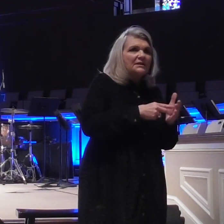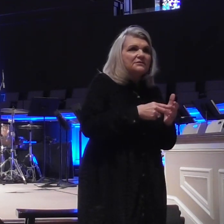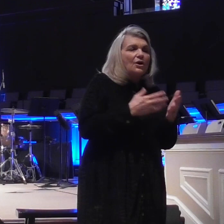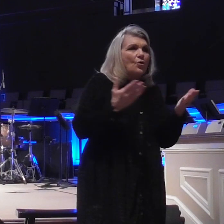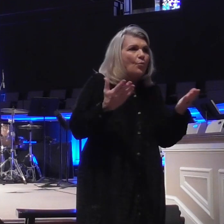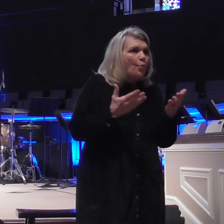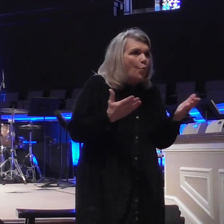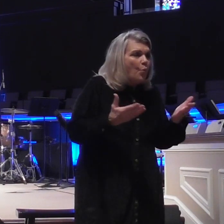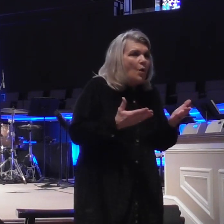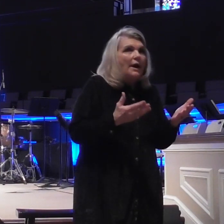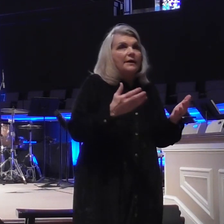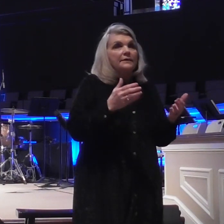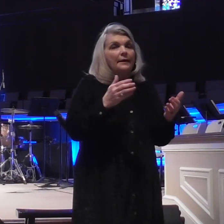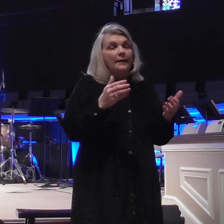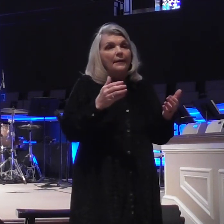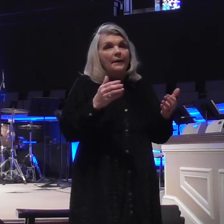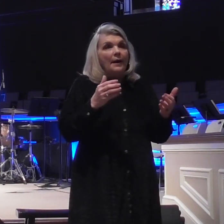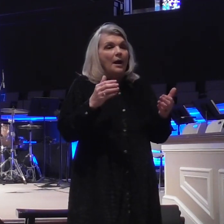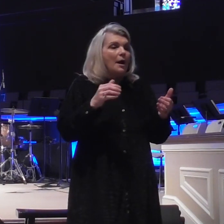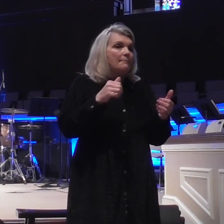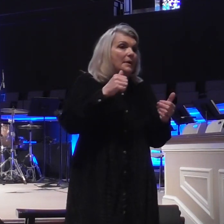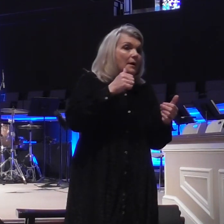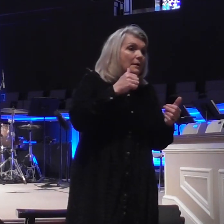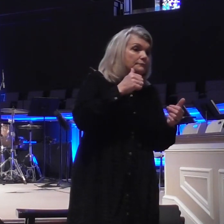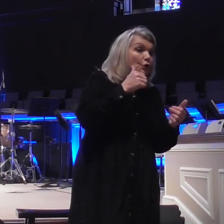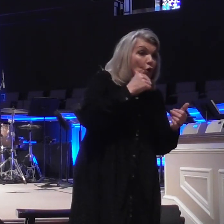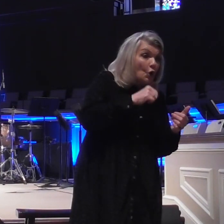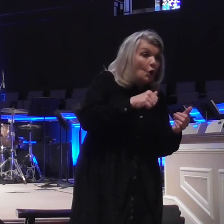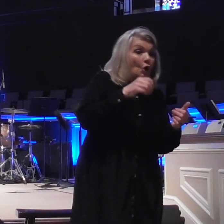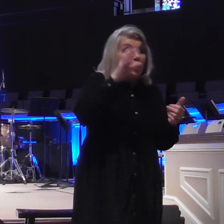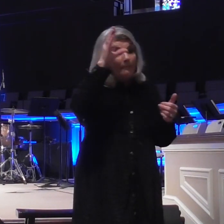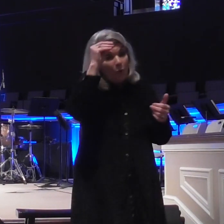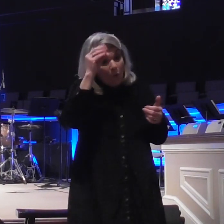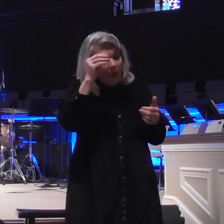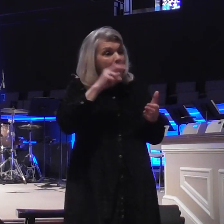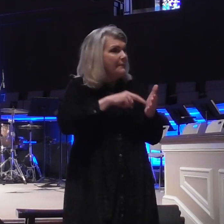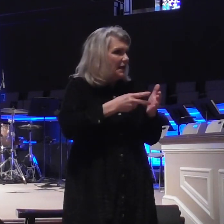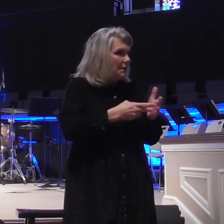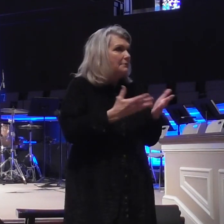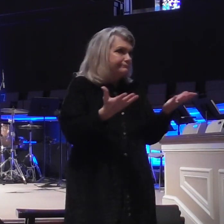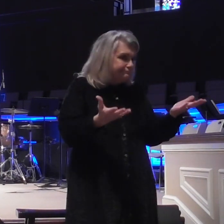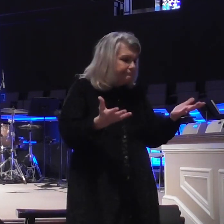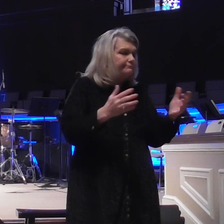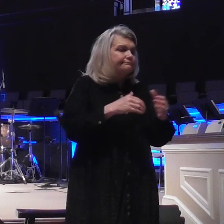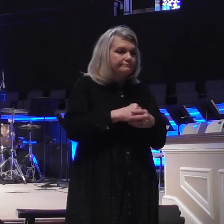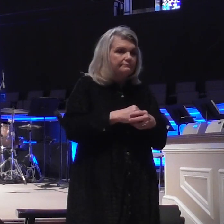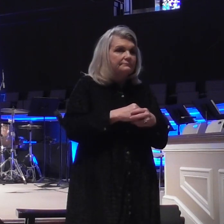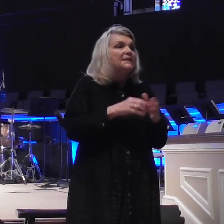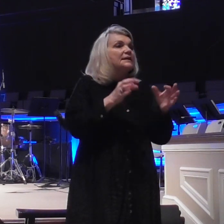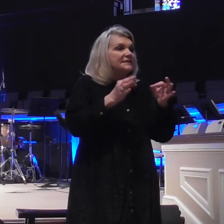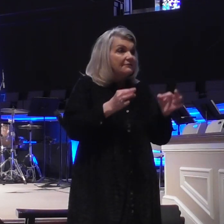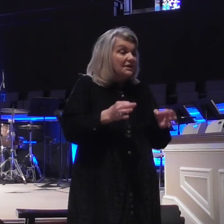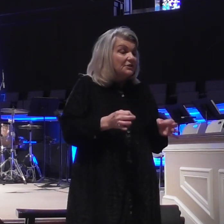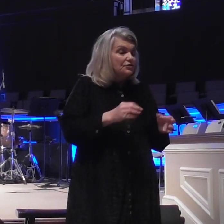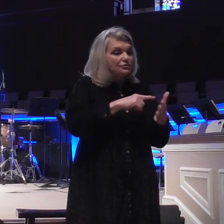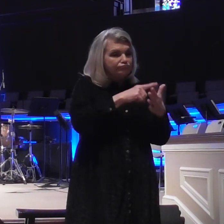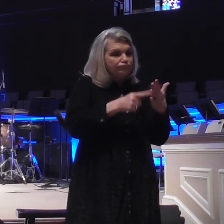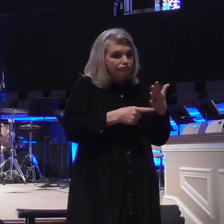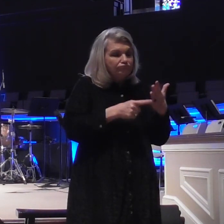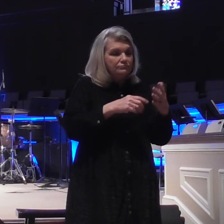gender identity mean? What does gender expression mean? There's all this rigmarole. So let me give you some definitions